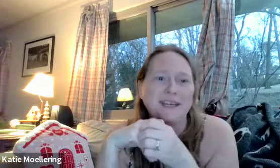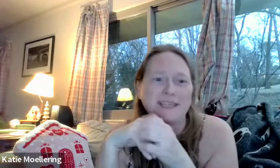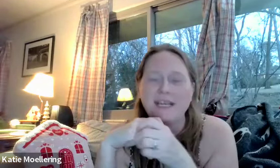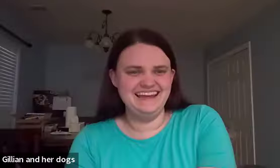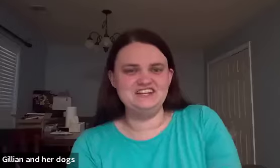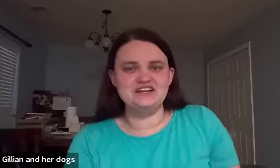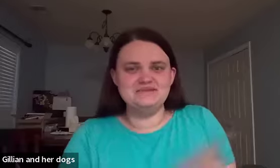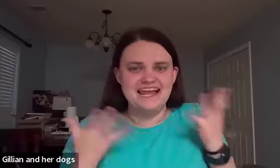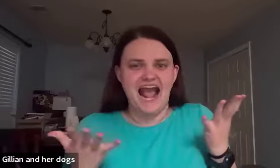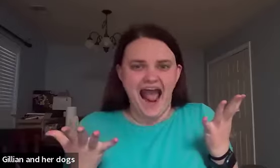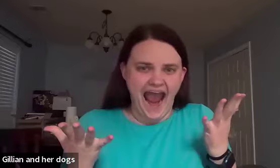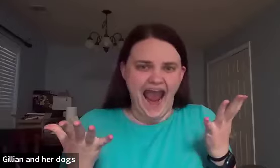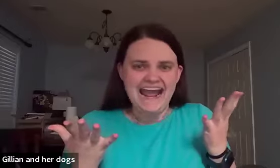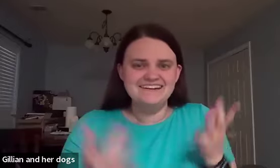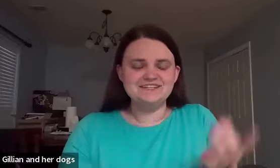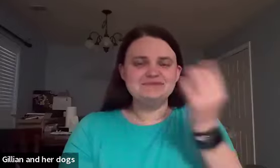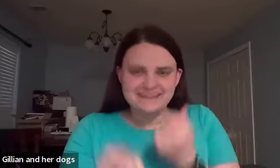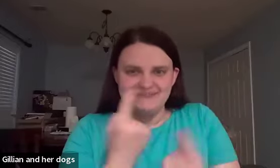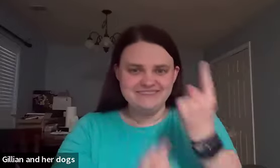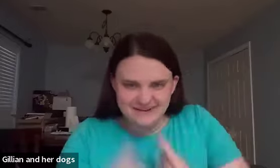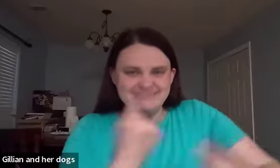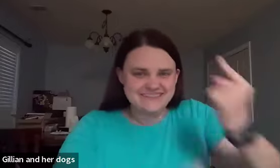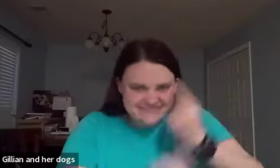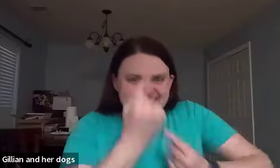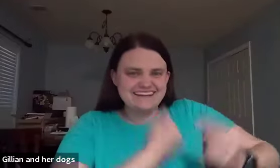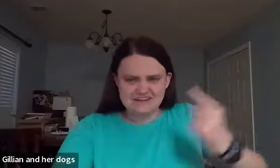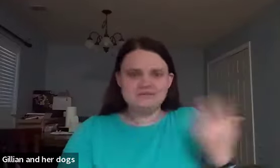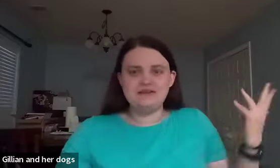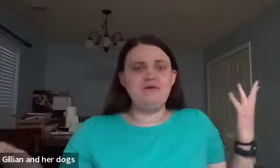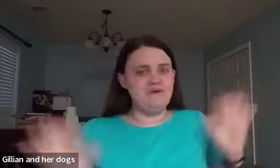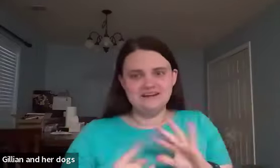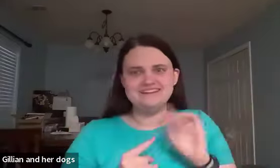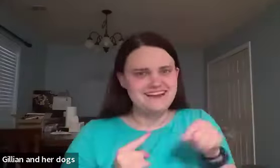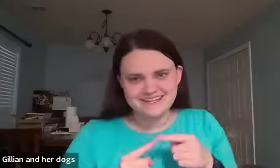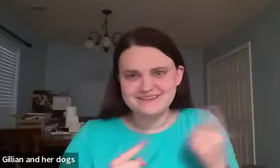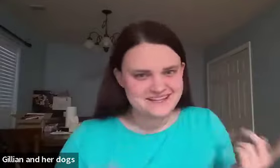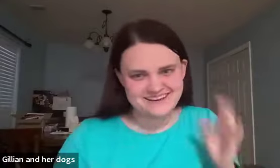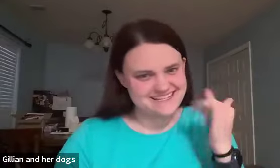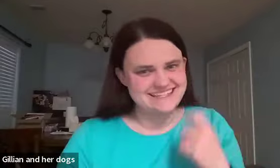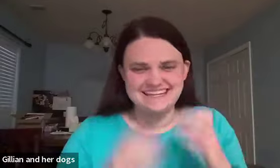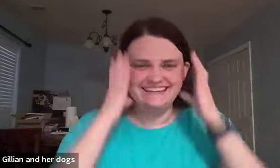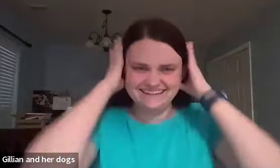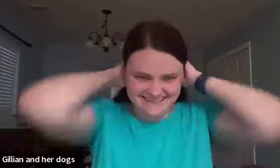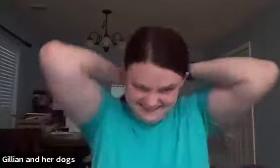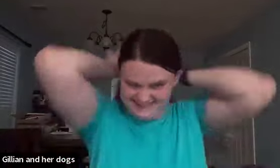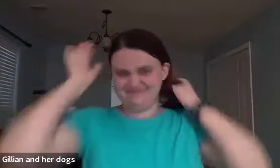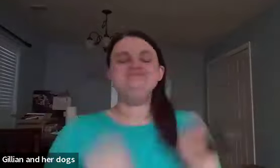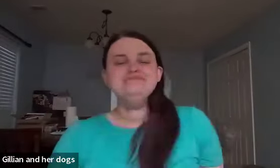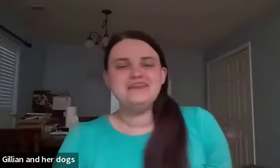Like, I am And not you're like, prepared. you're like, come on with me. And they're gonna be like, what are you talking about, you crazy lady?